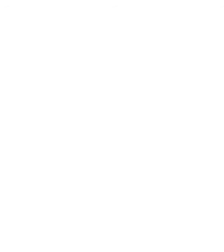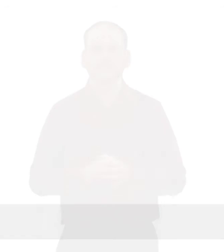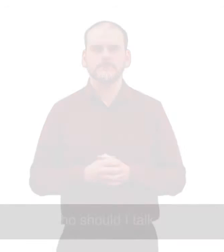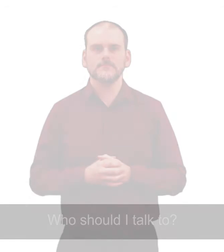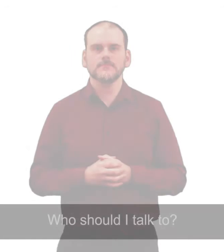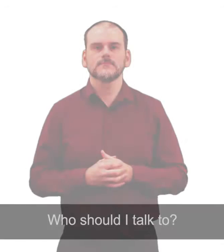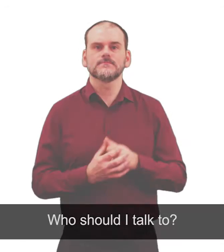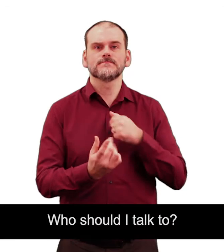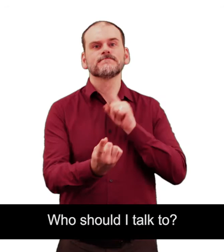Who should I talk to?